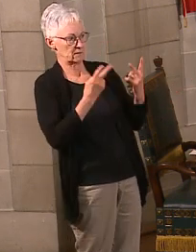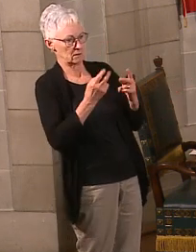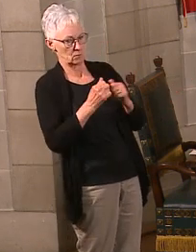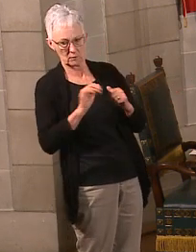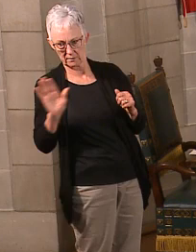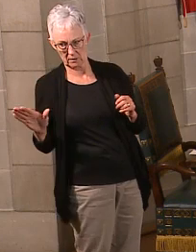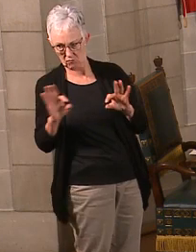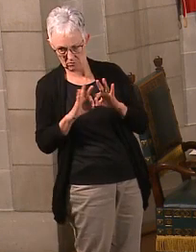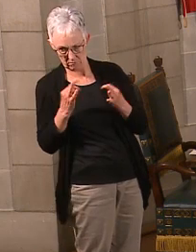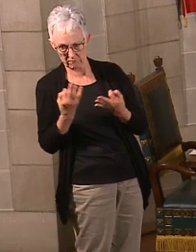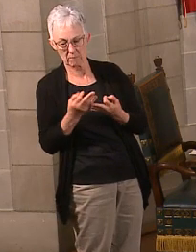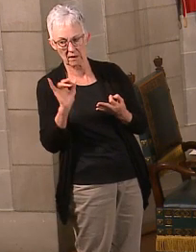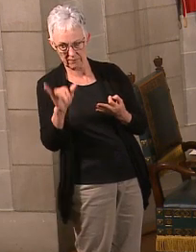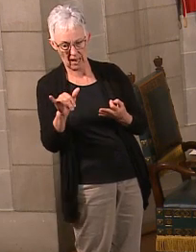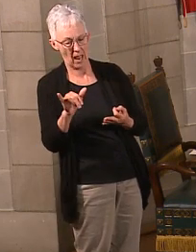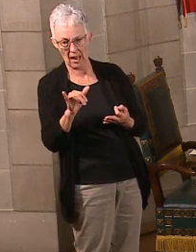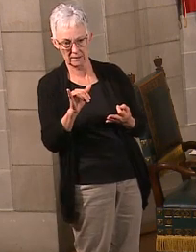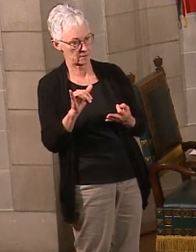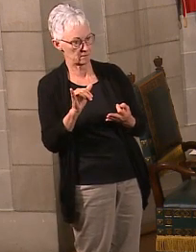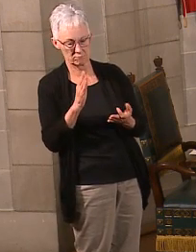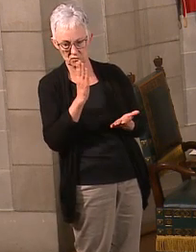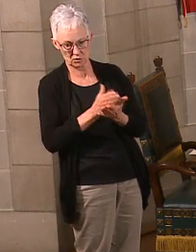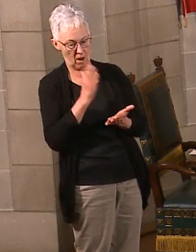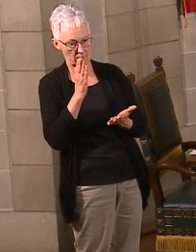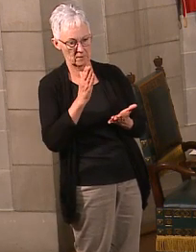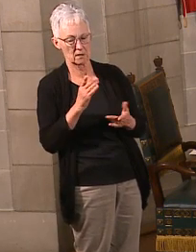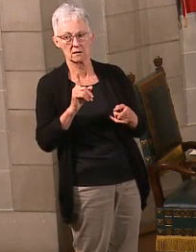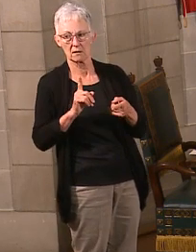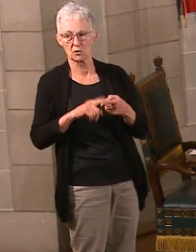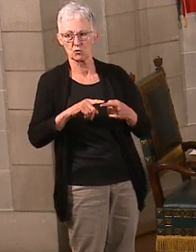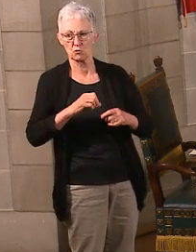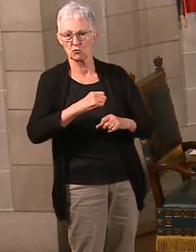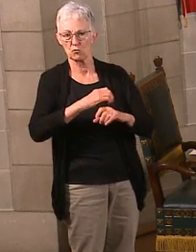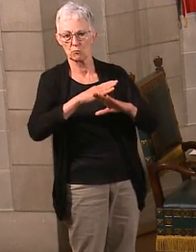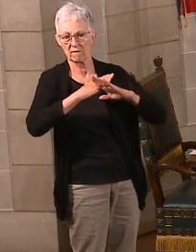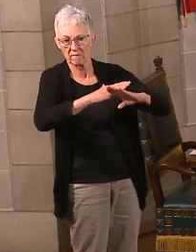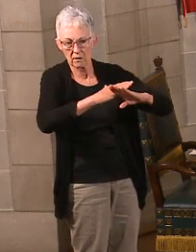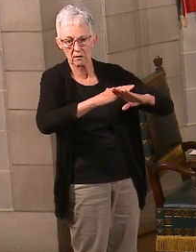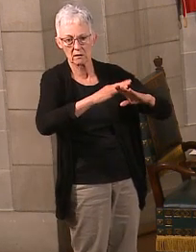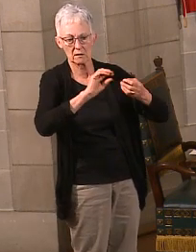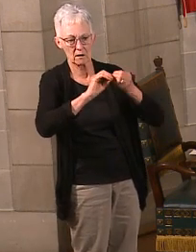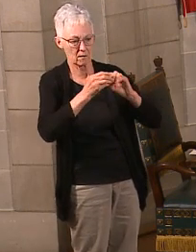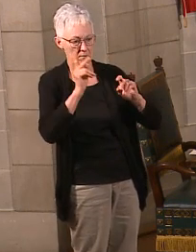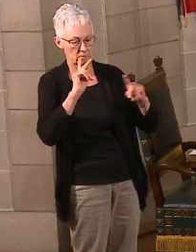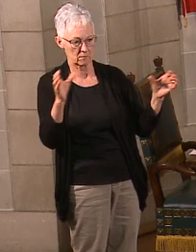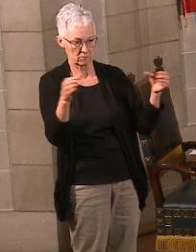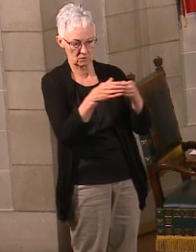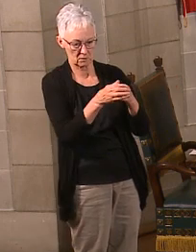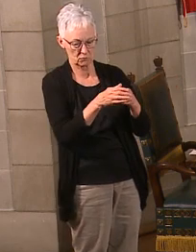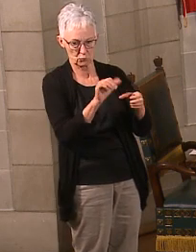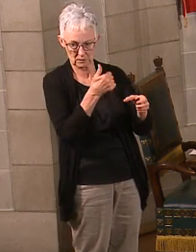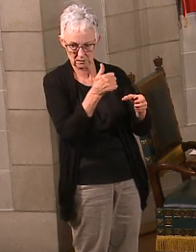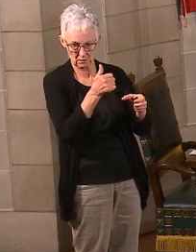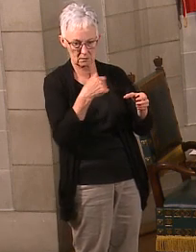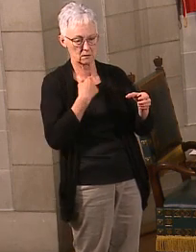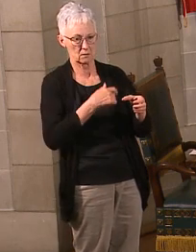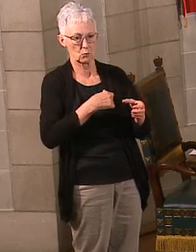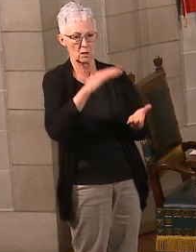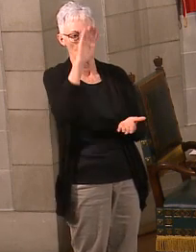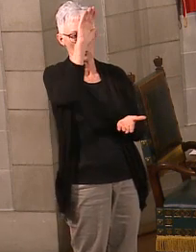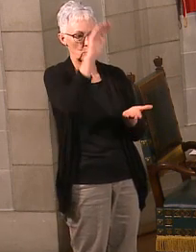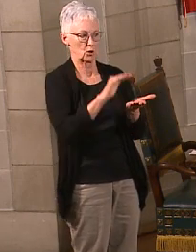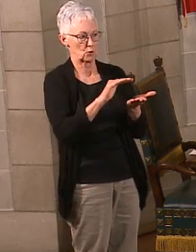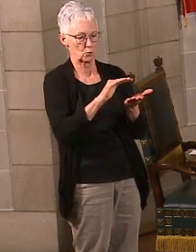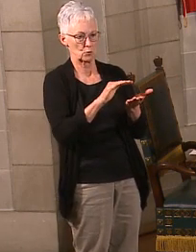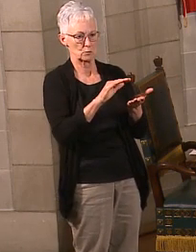ago. To attain that 10 people or less in a space, we had to reduce classroom sizes,